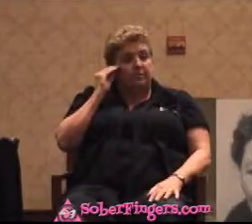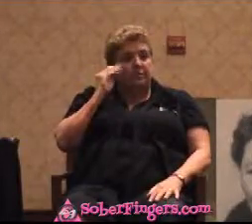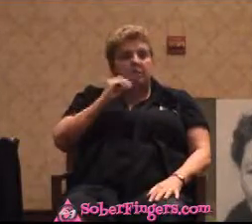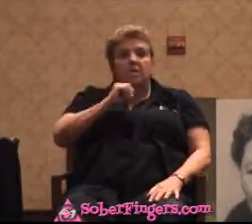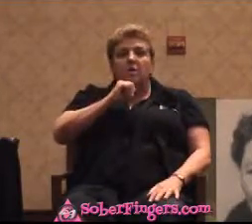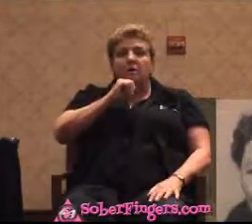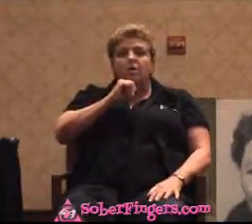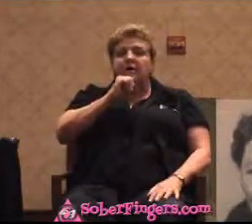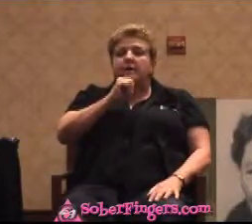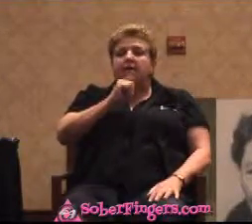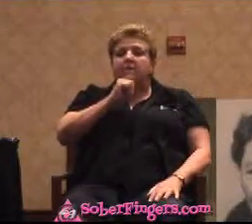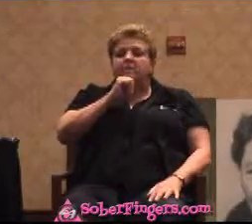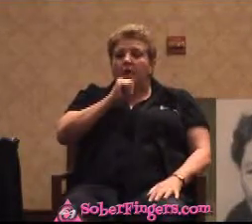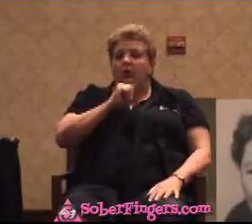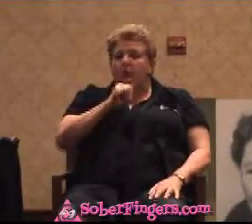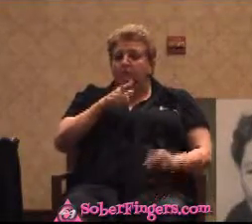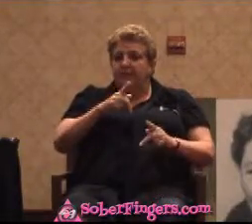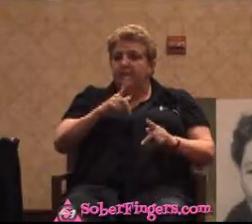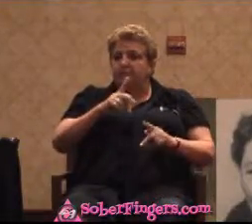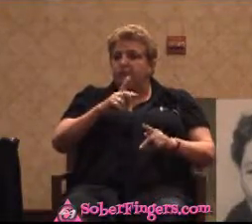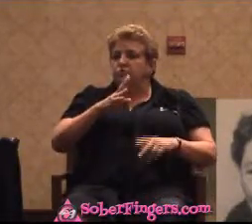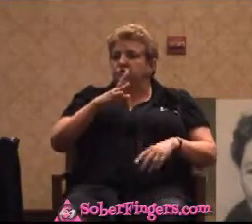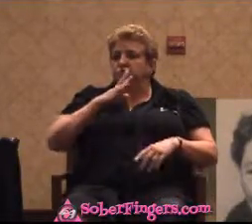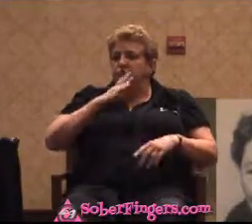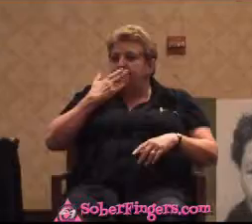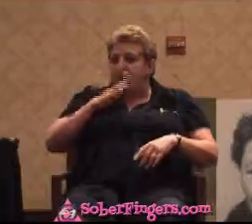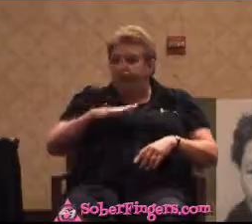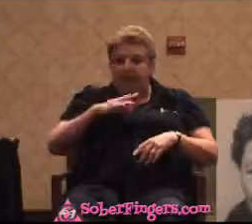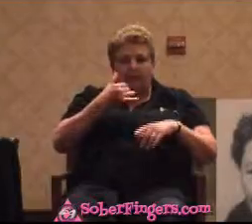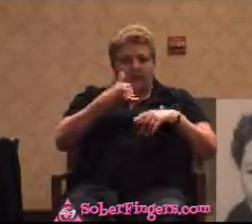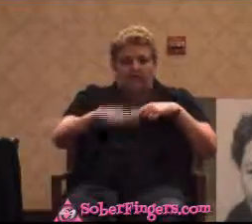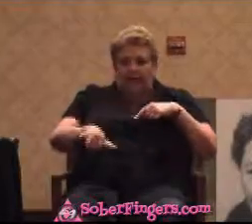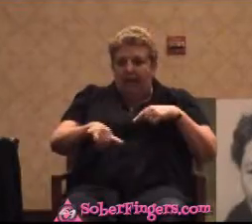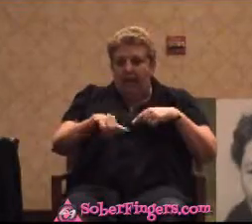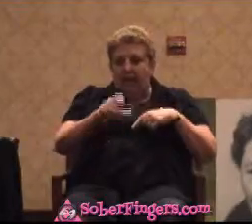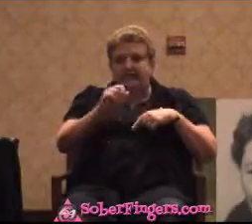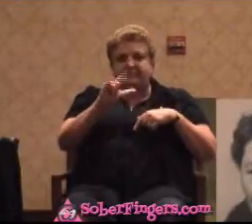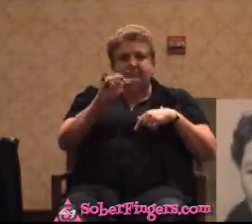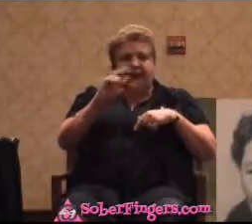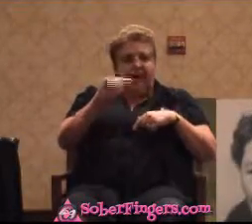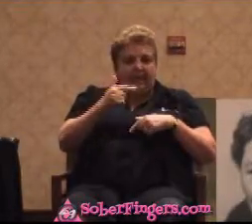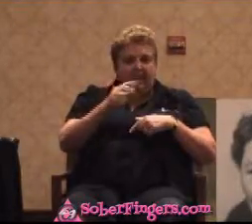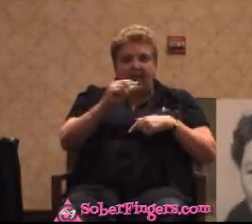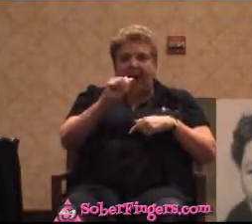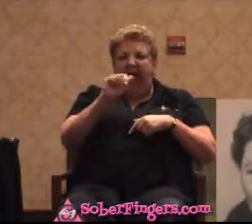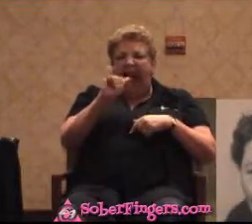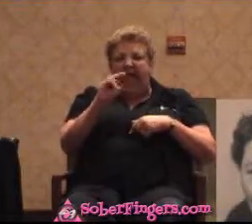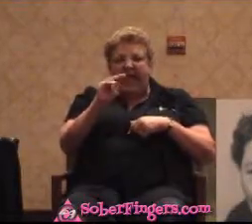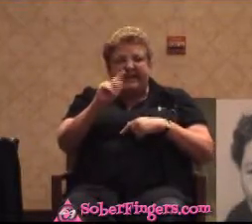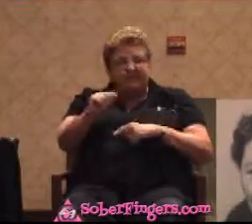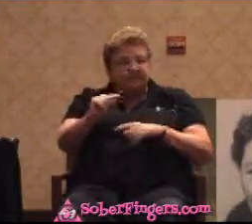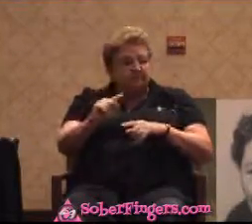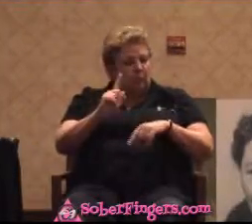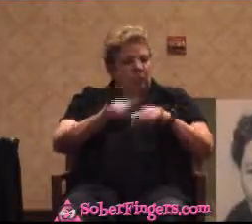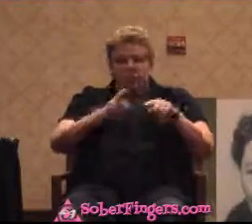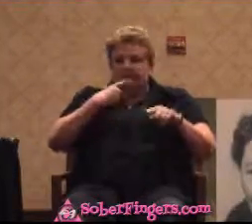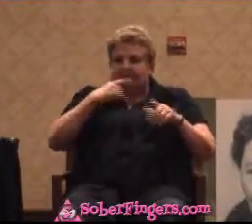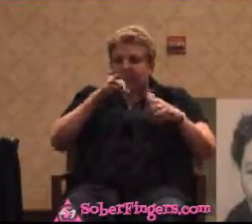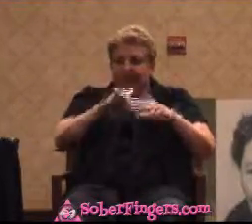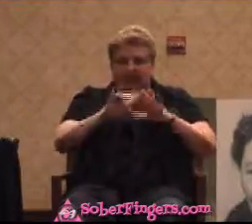proper English. We couldn't use any kind of slang. We could not use the word ain't. We couldn't do anything like that. My mother wanted us to